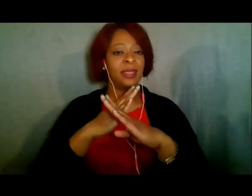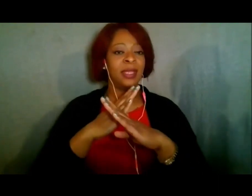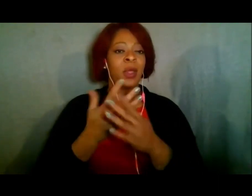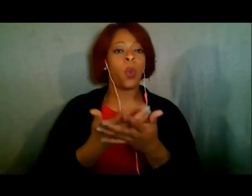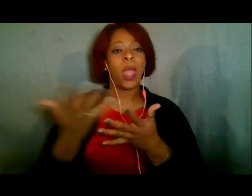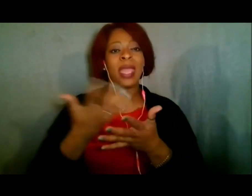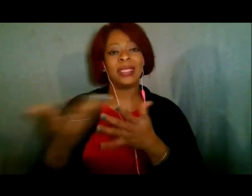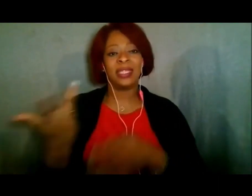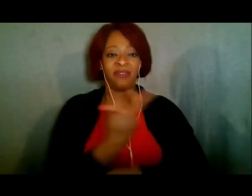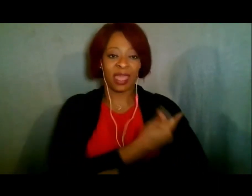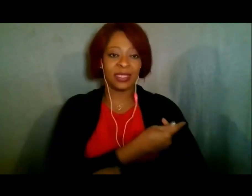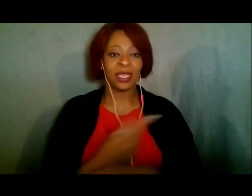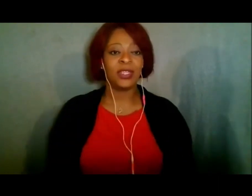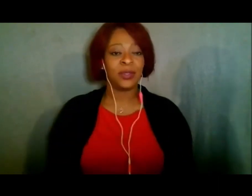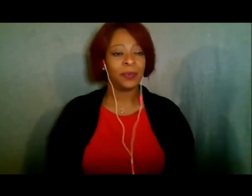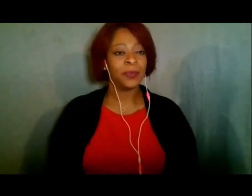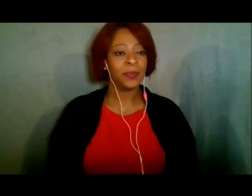waste.